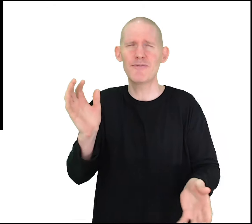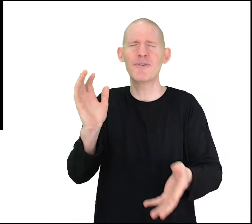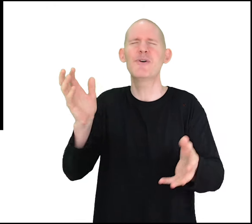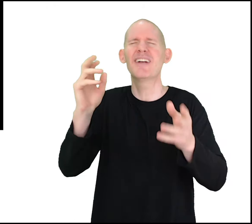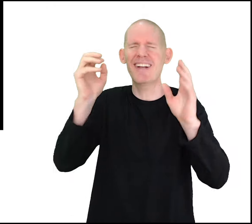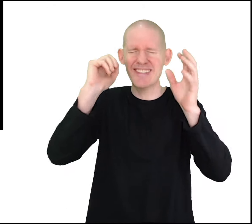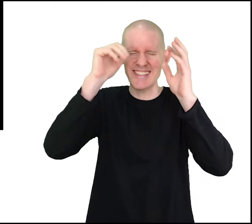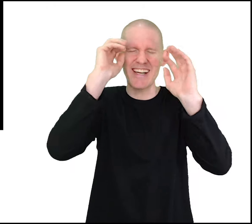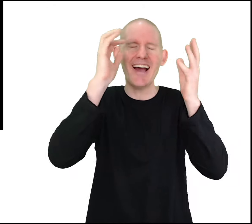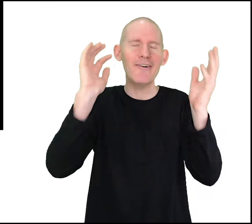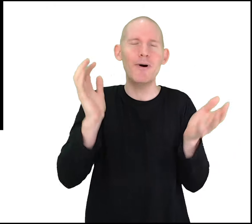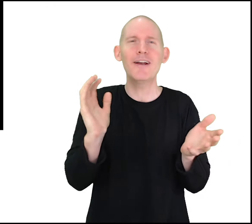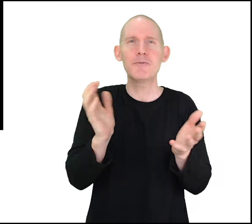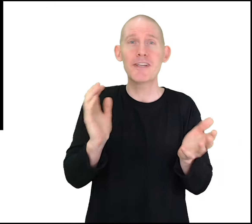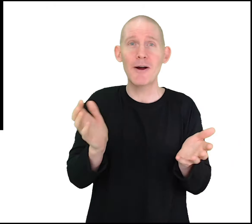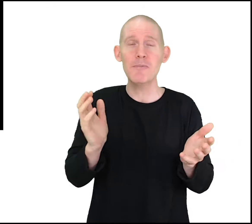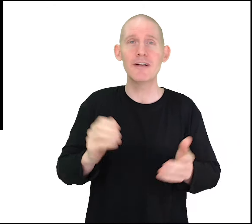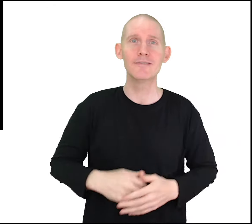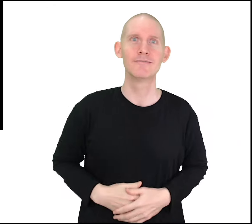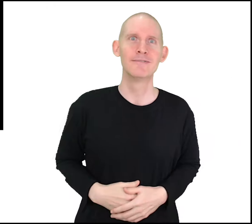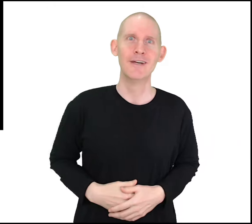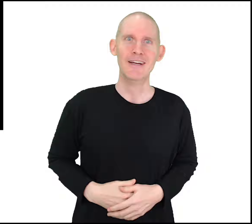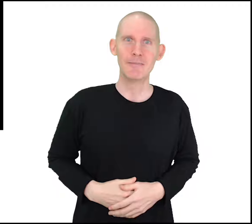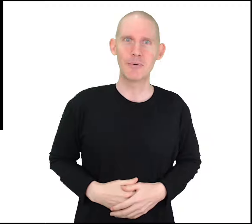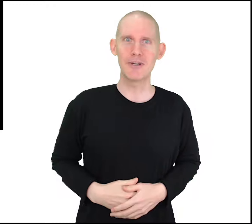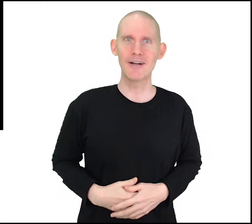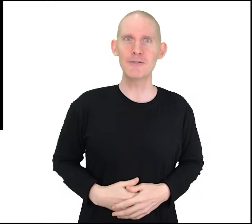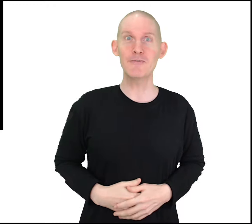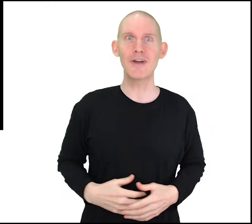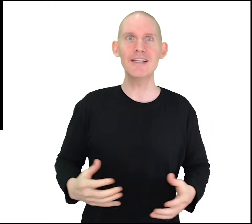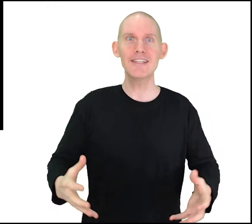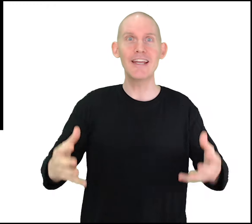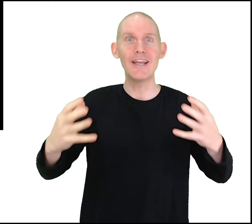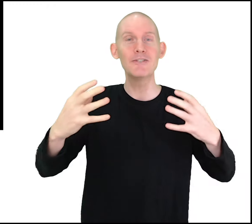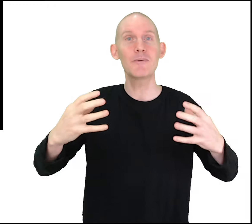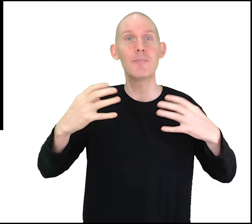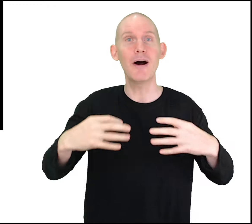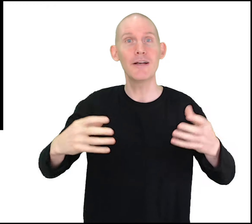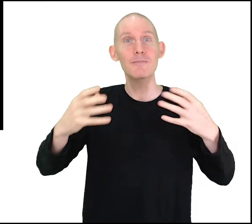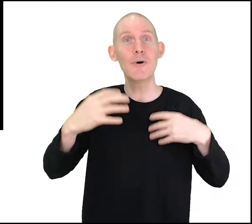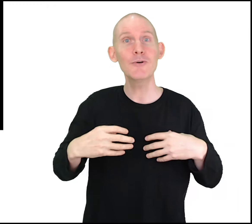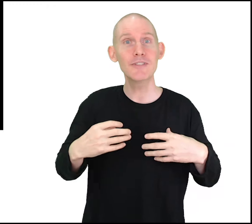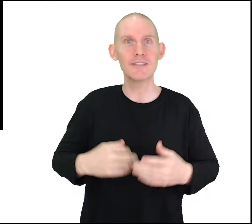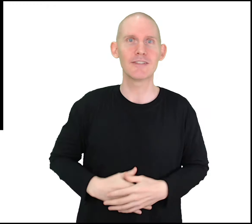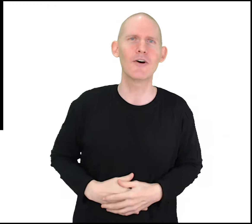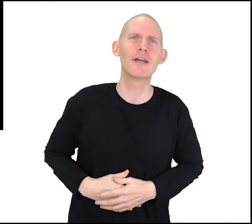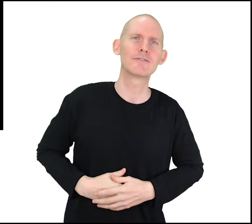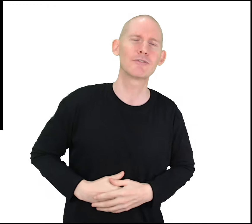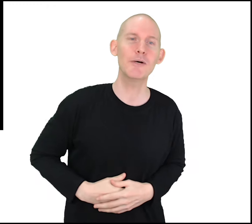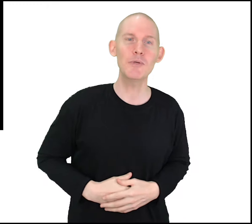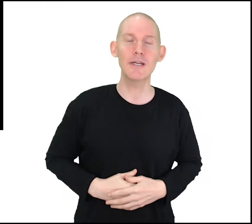food, and it's just, why did we come here? Put it on your face and in your body motions. Okay, so something like this.